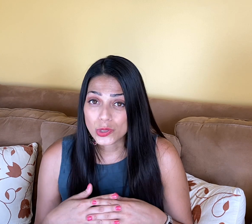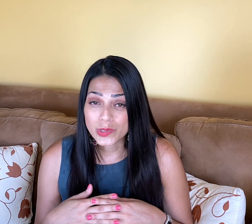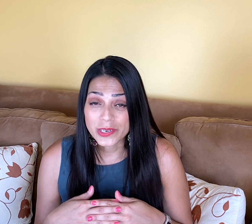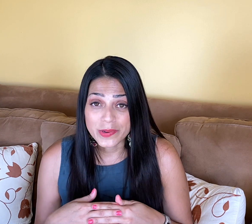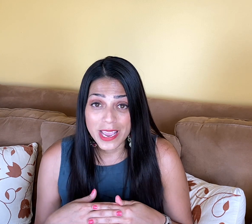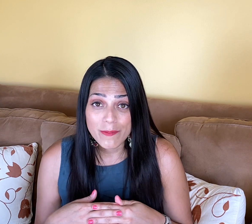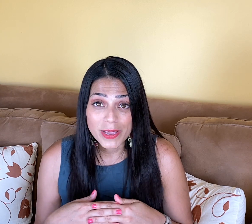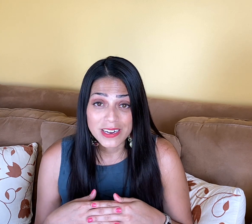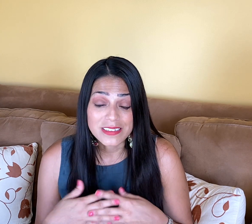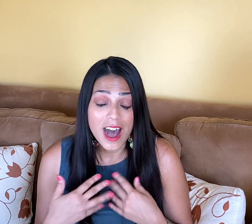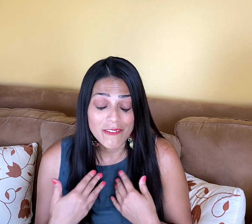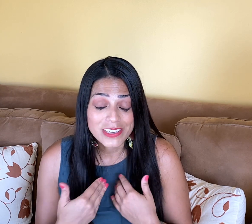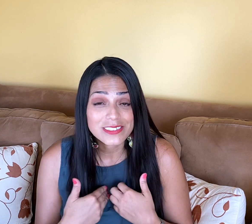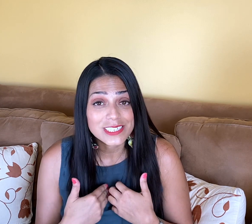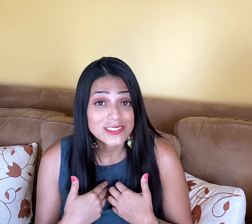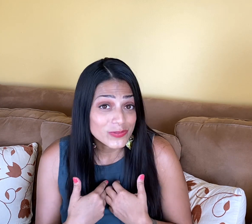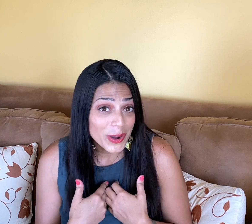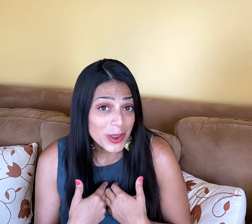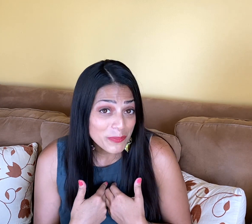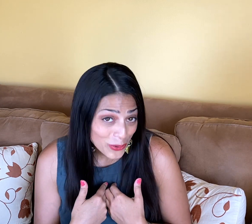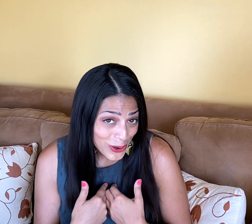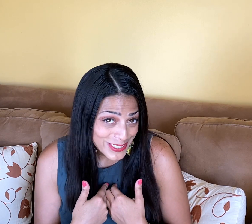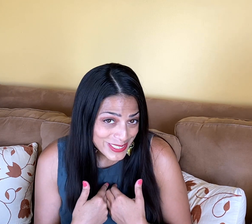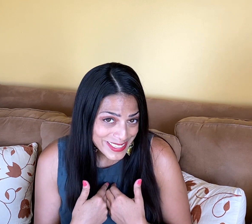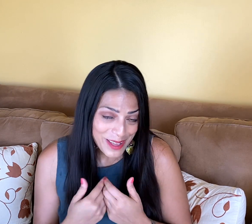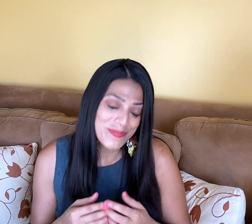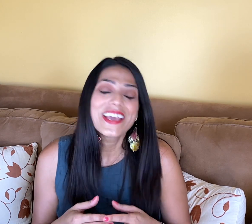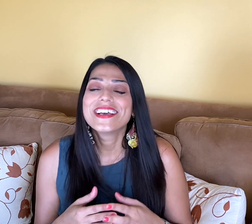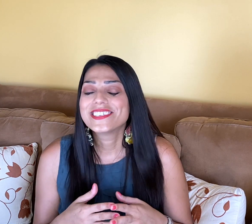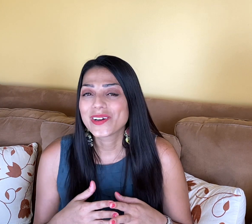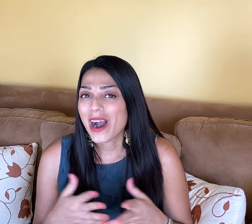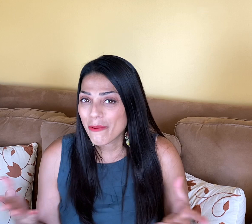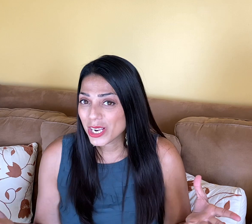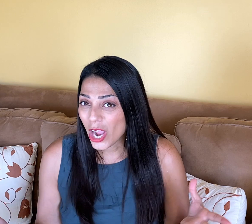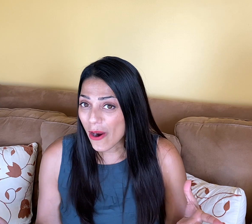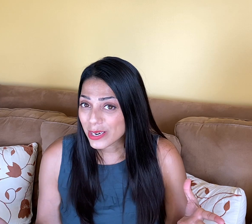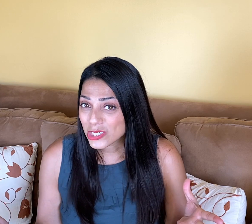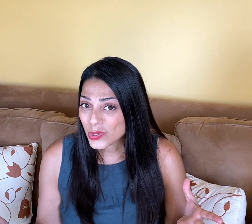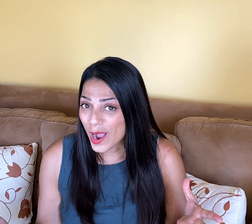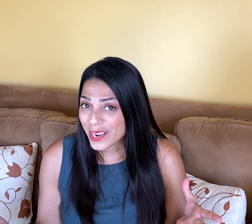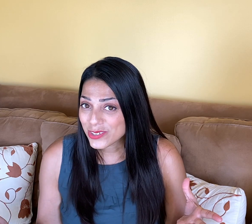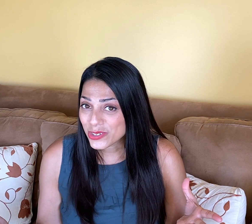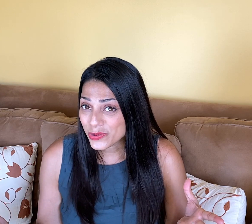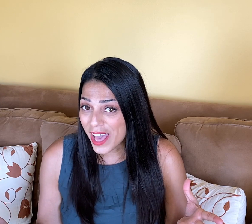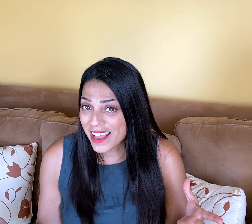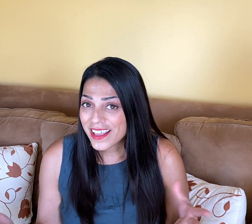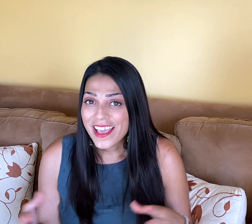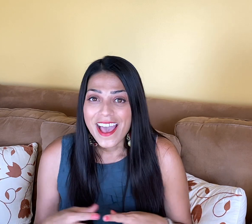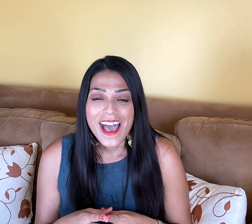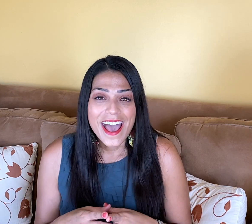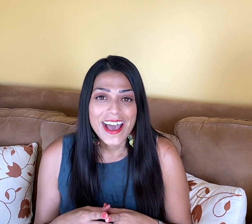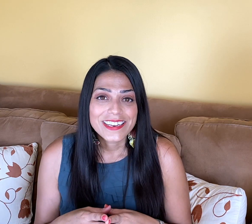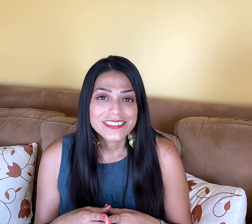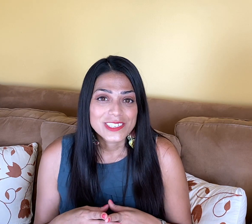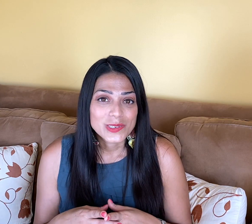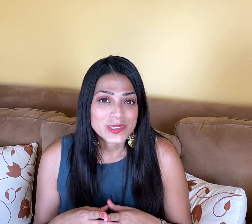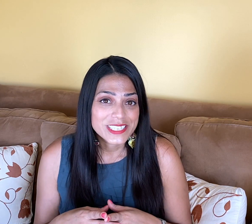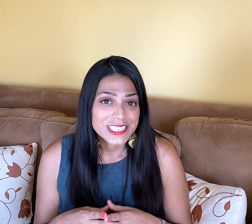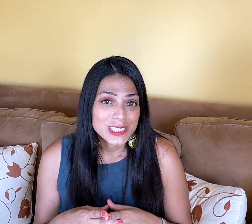their name because obviously it's very important to them. So I would encourage trying to do that, and you'll see some